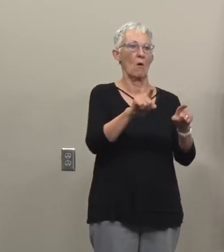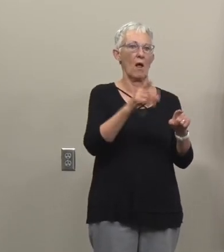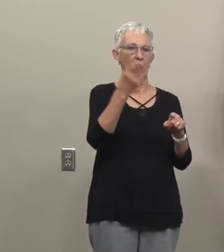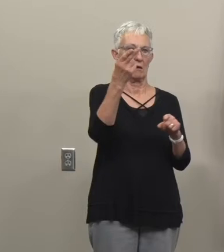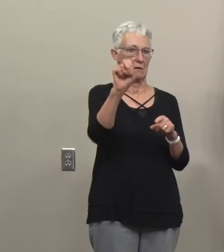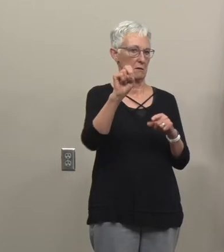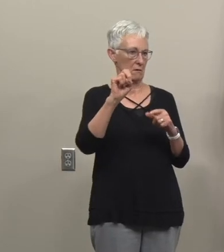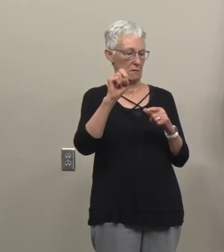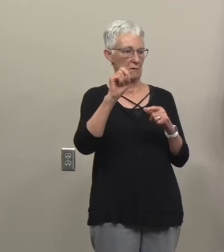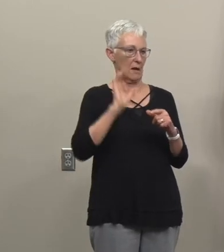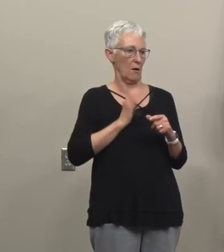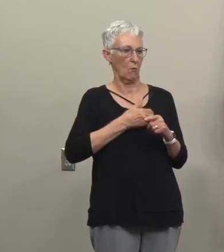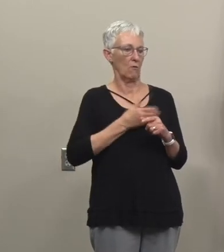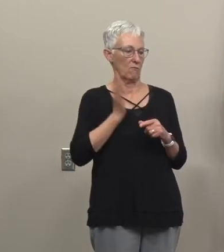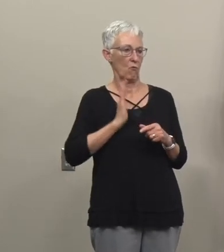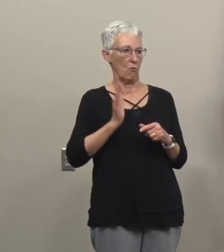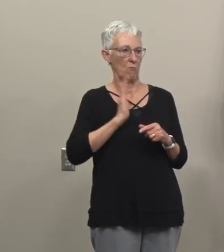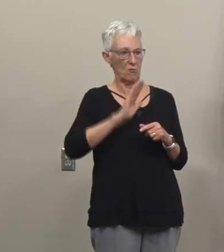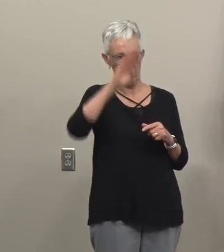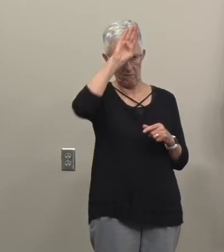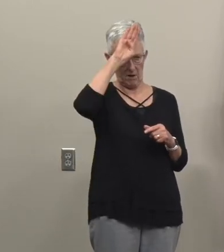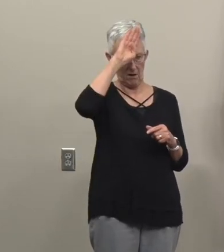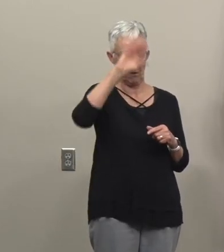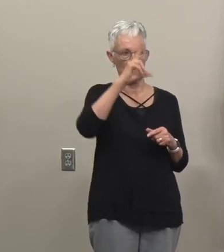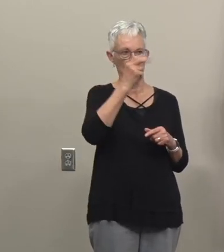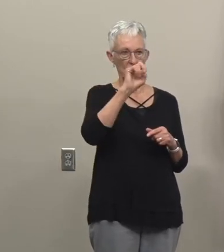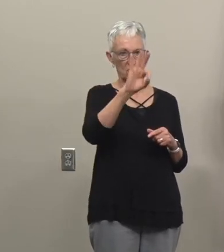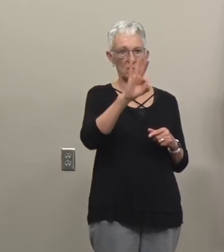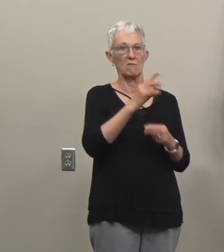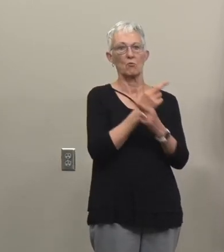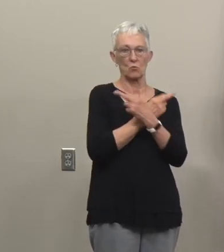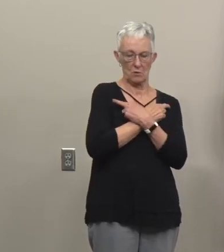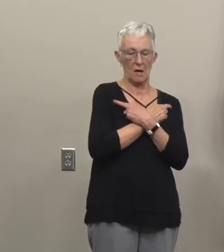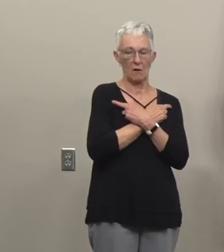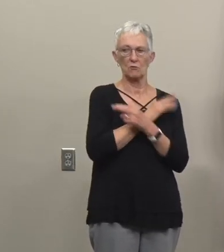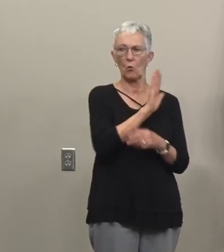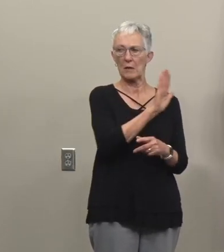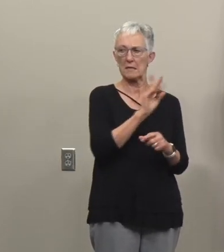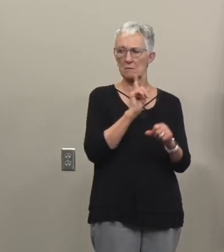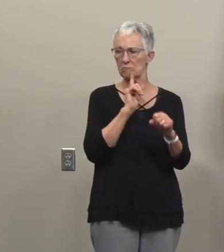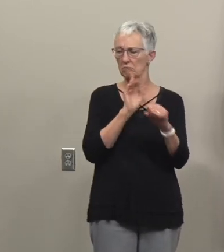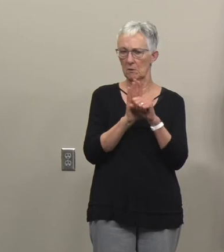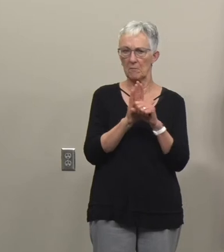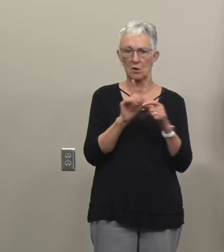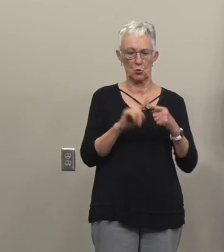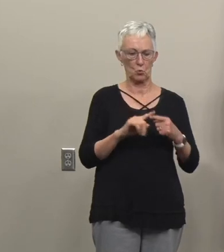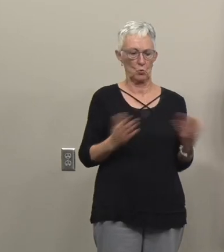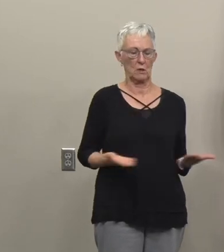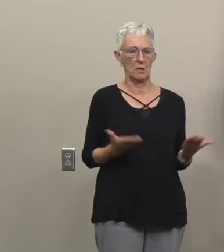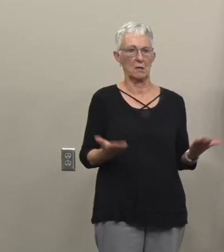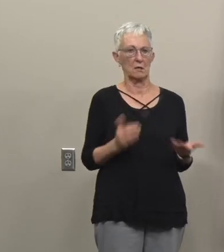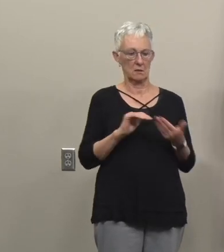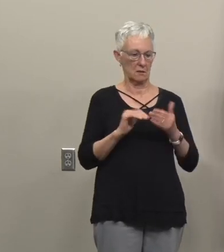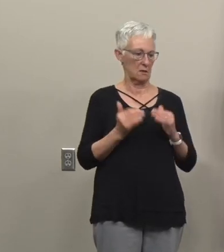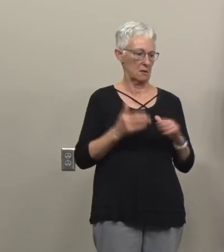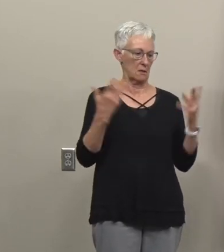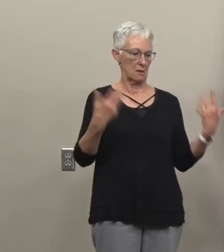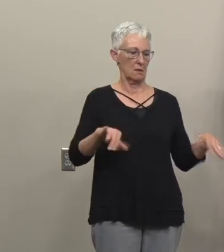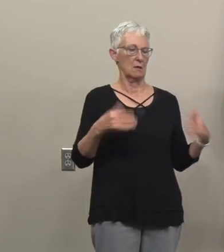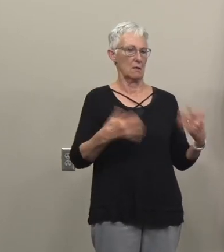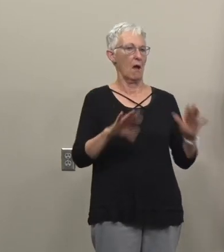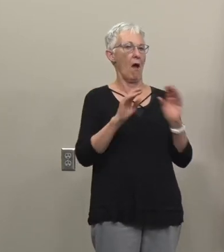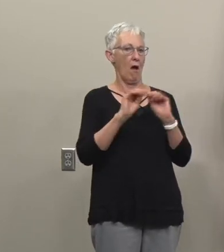that he had signed up for, and his experience with the fire service and dedication to the city of Lincoln has been on clear display and is